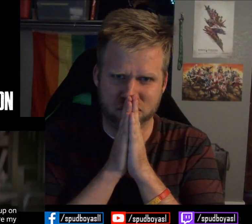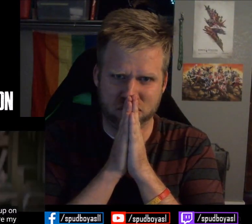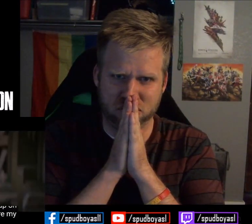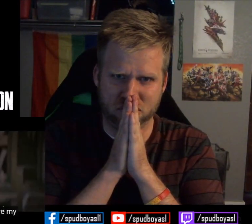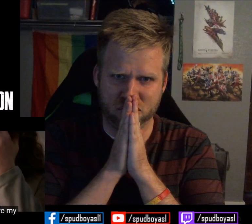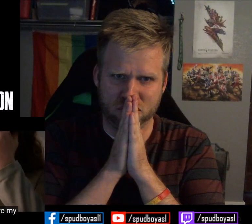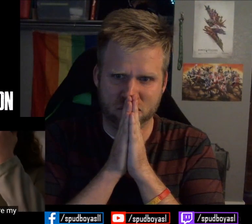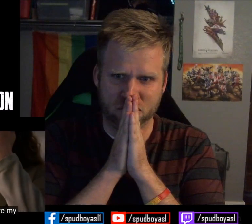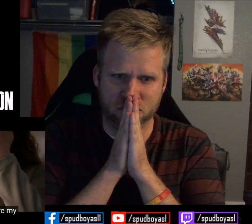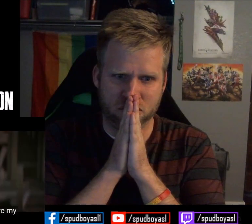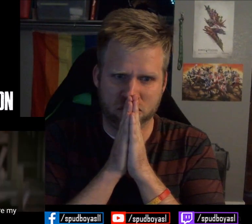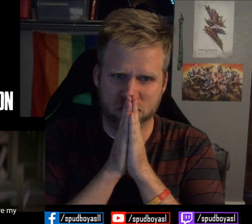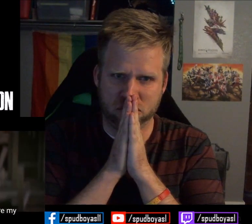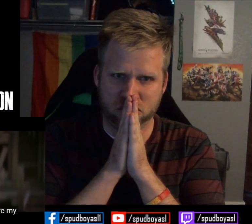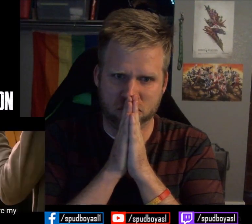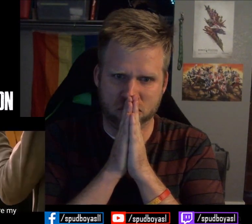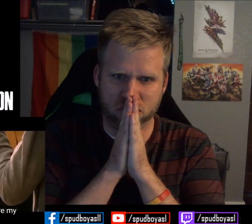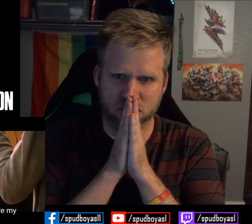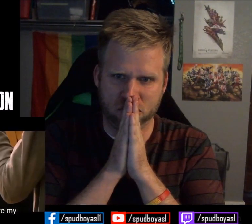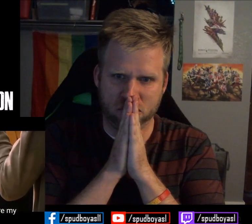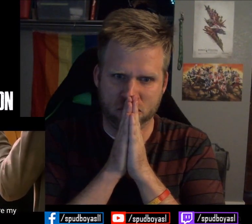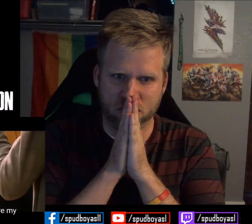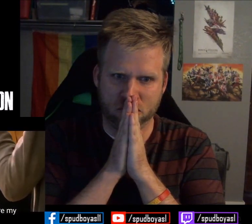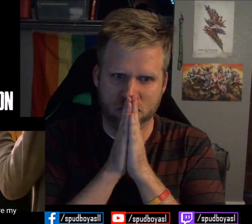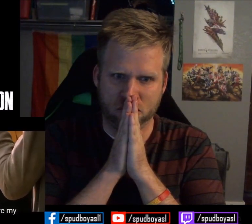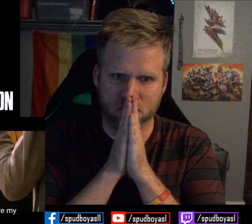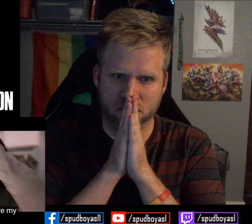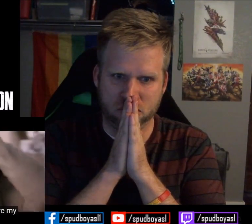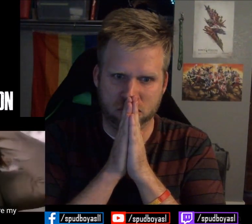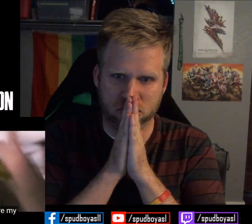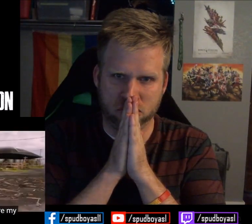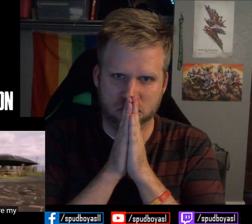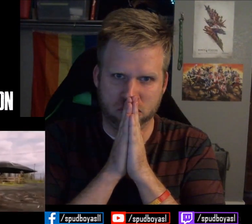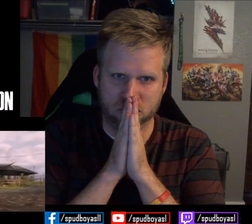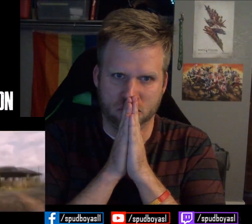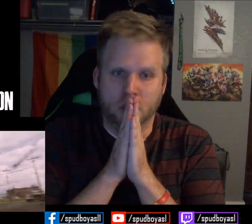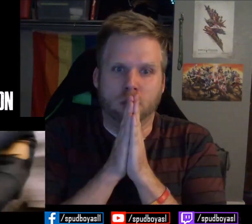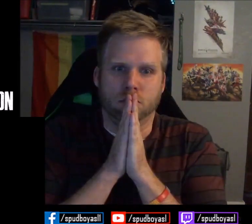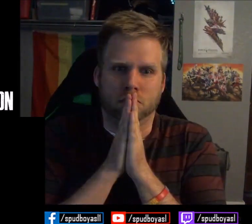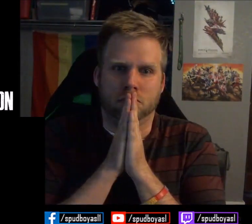You're my family, Jean. Stop. No matter what. Stop. Stop. Stop.